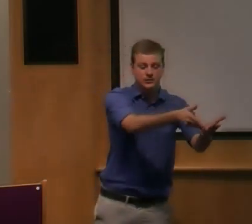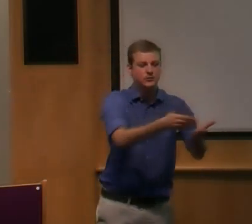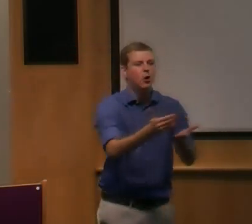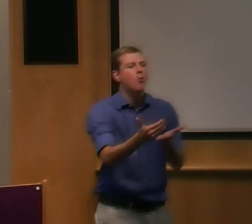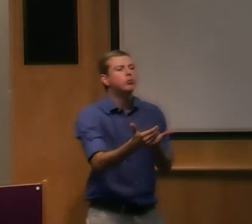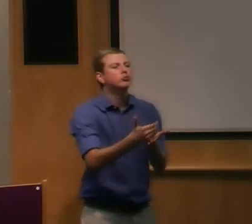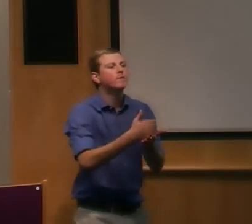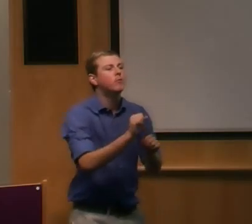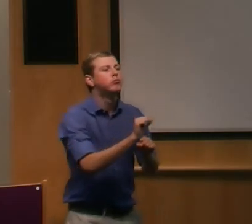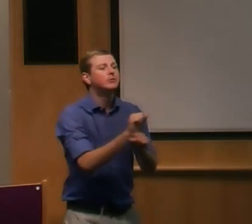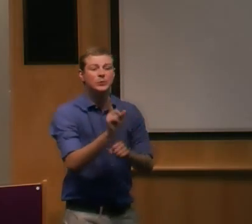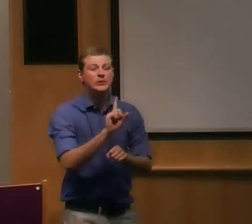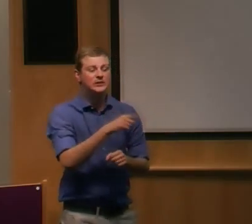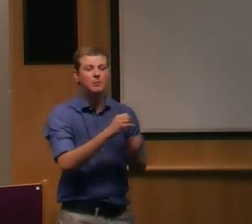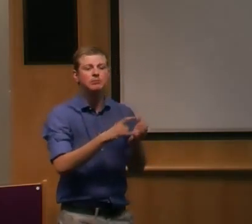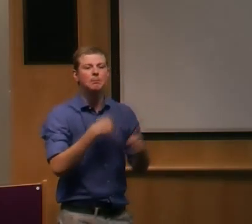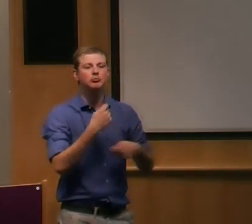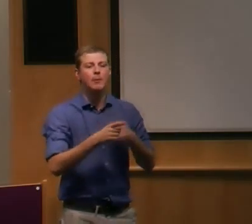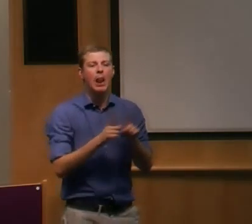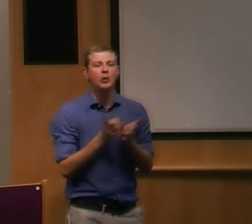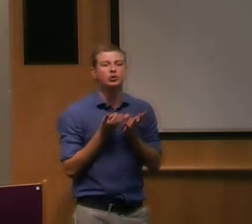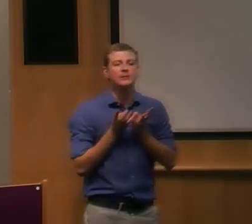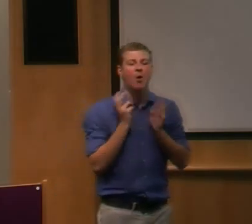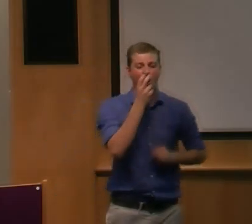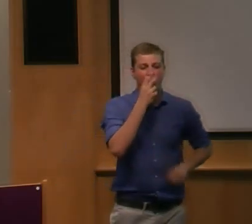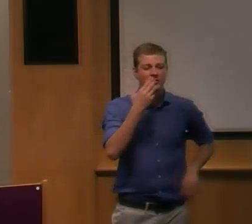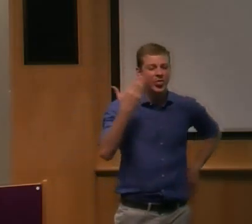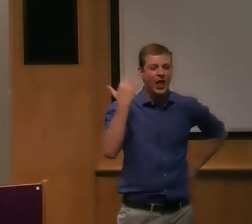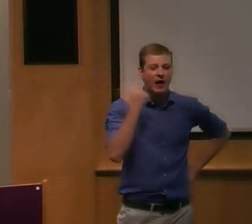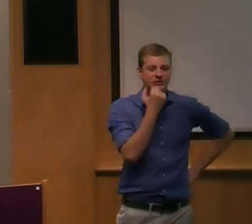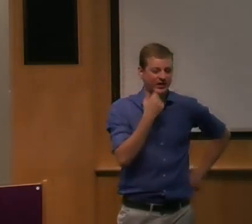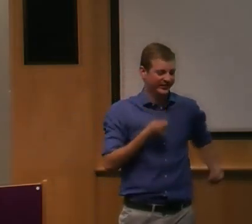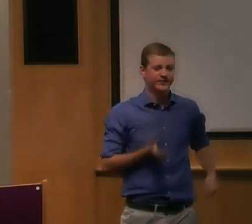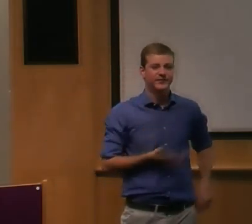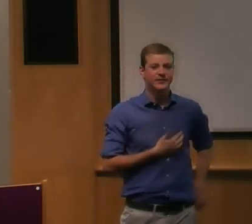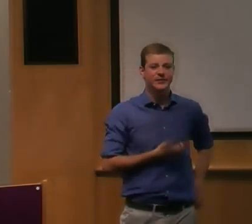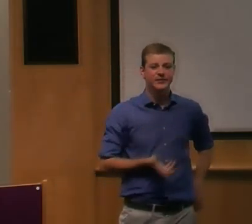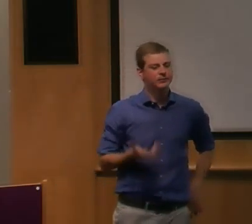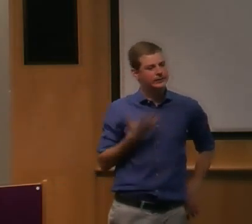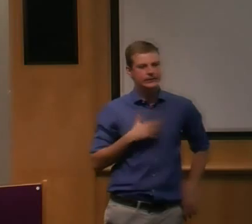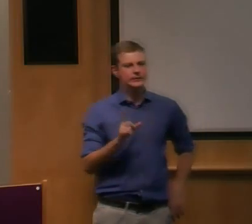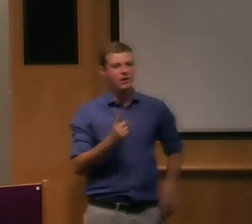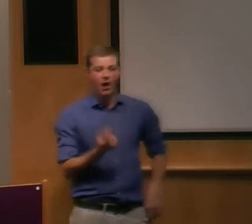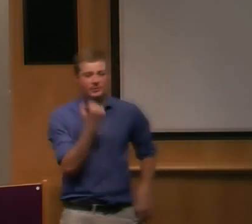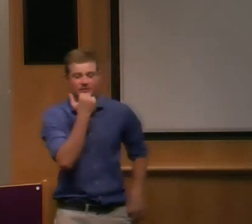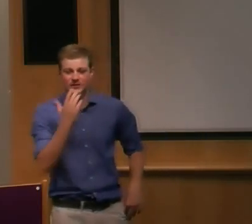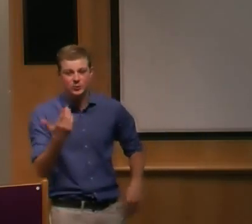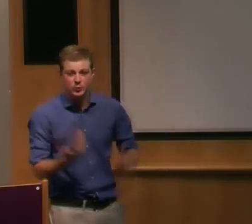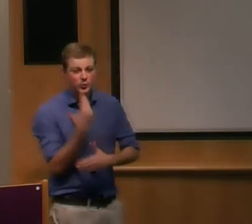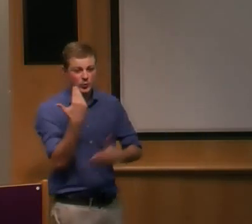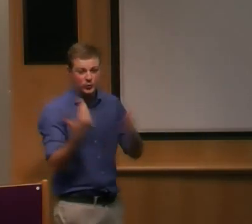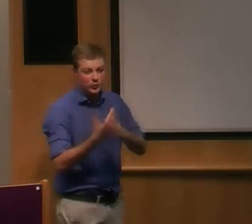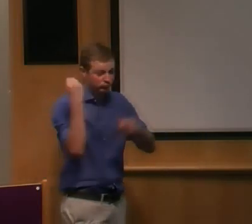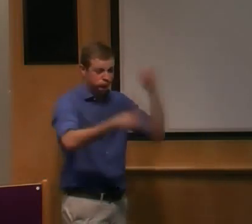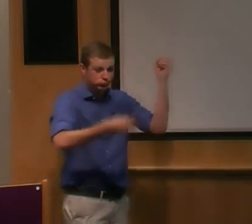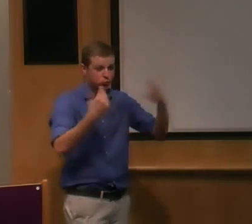about preservation. I think it's about organic growth. You know, Shakespeare, the way Shakespeare was writing,